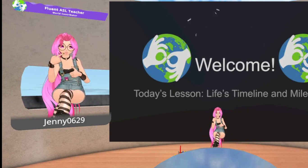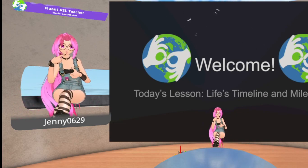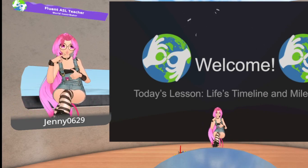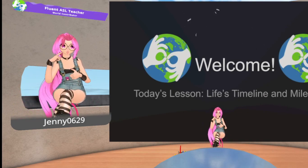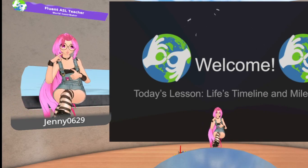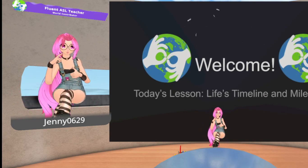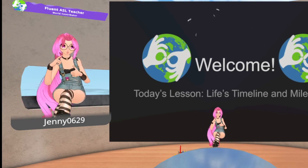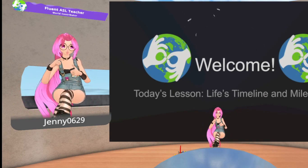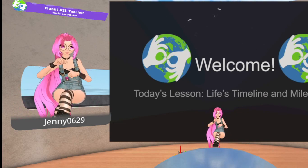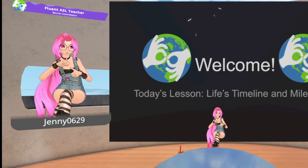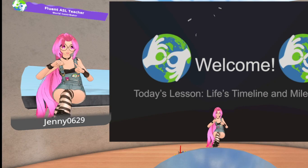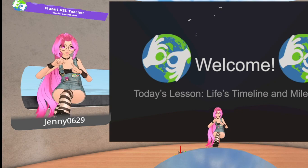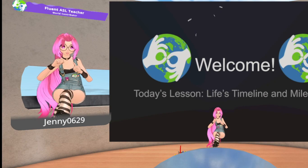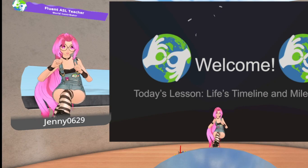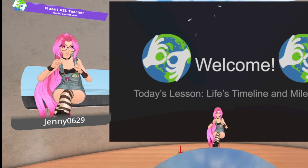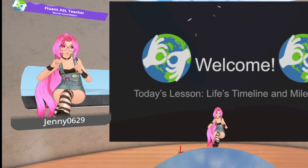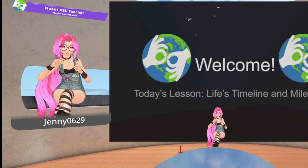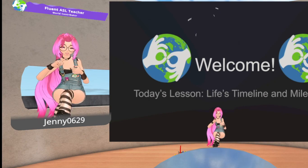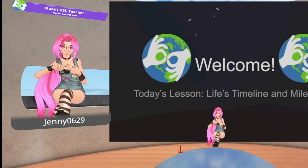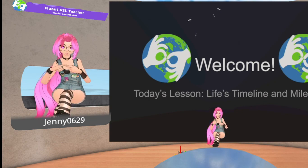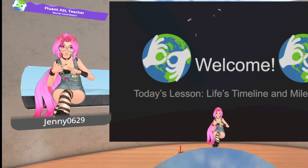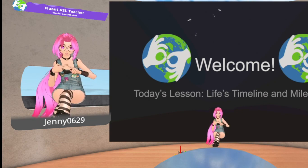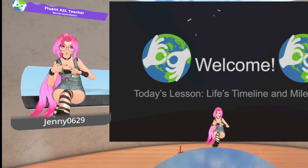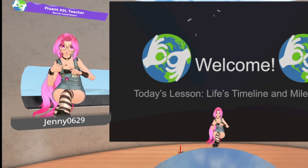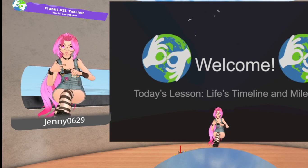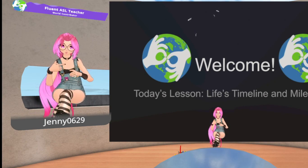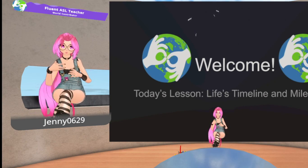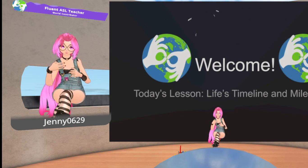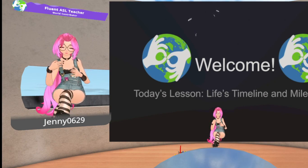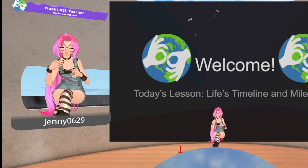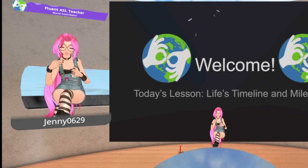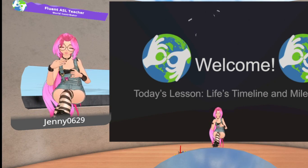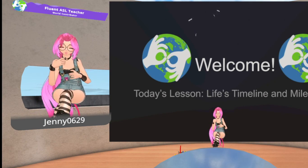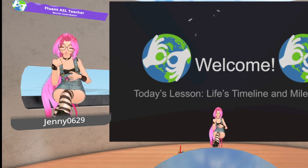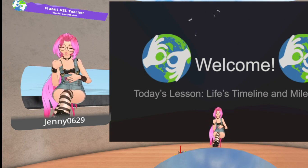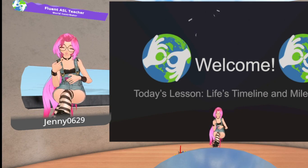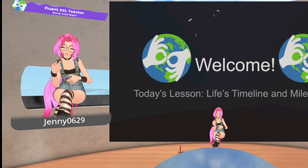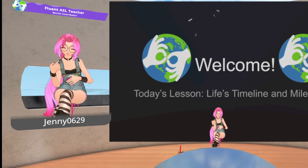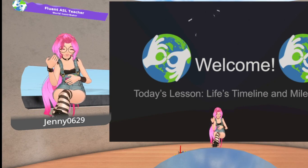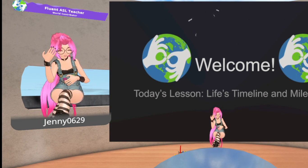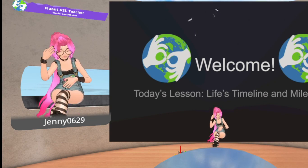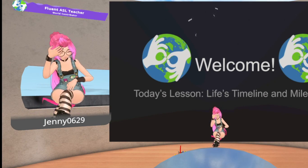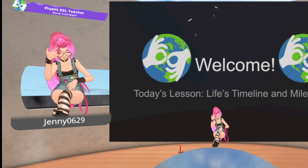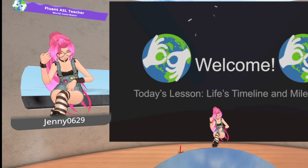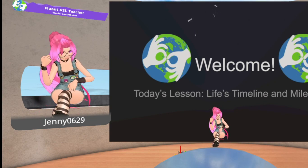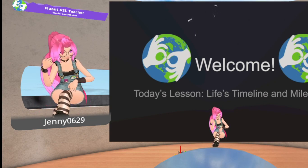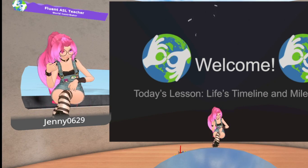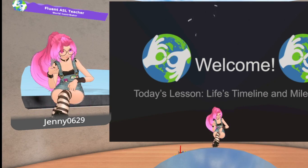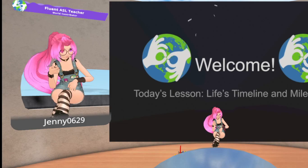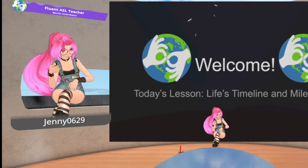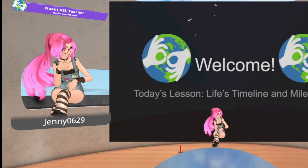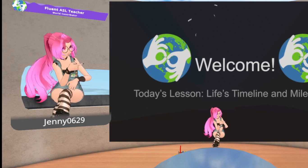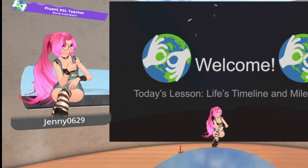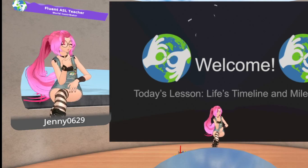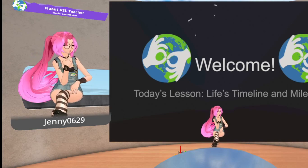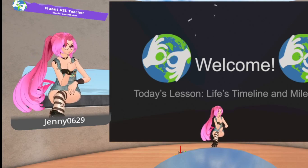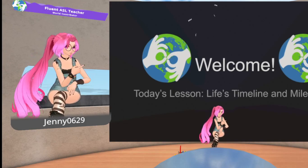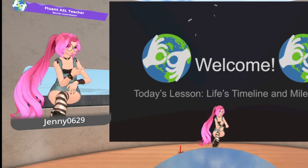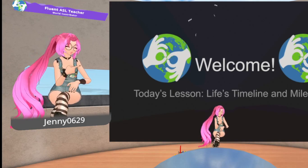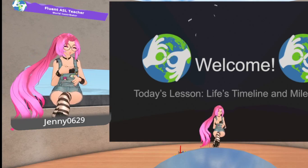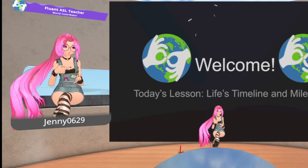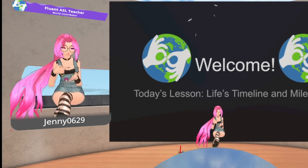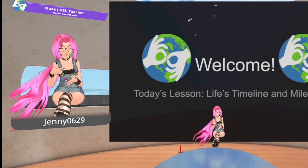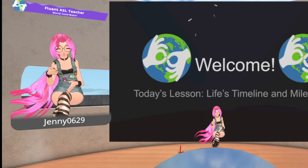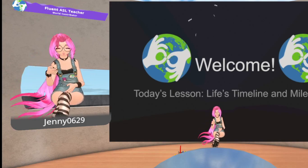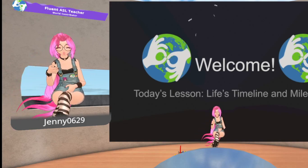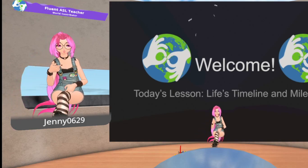I went to a deaf social and I was getting to know somebody. And I said, I don't remember what it was, but I think somebody said